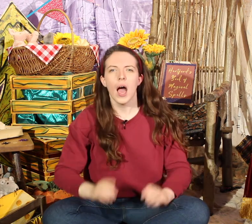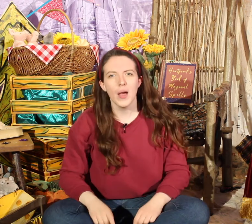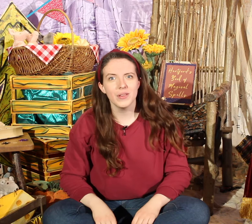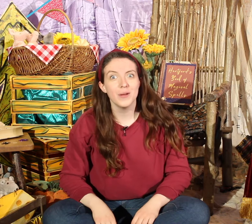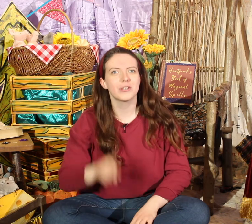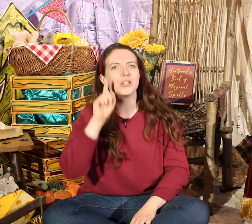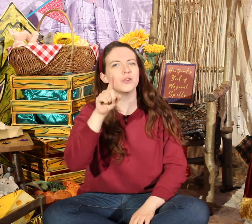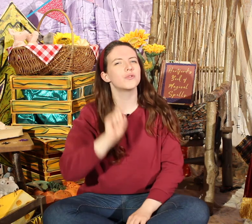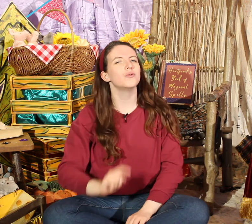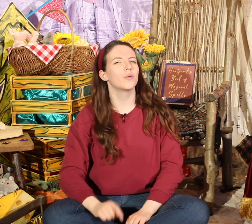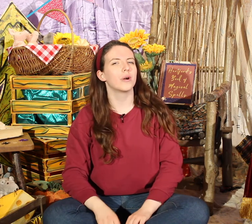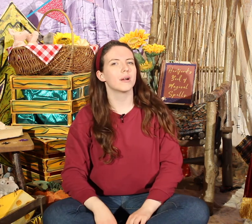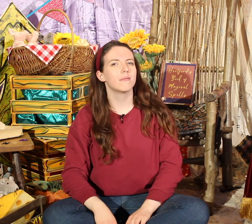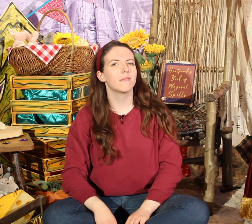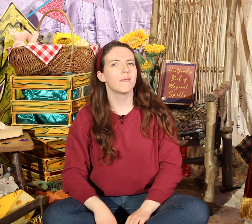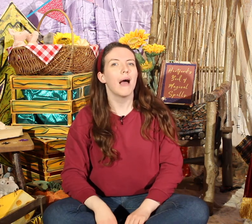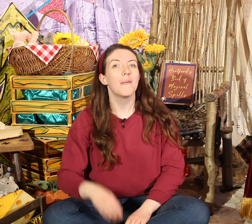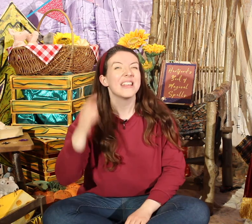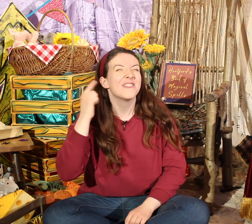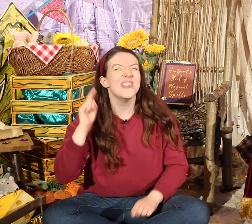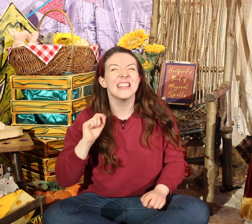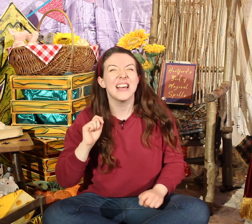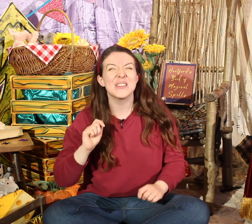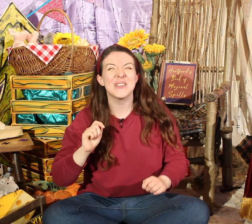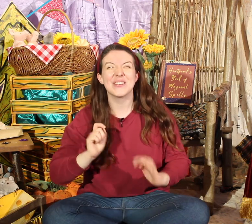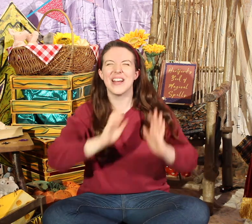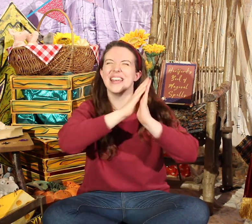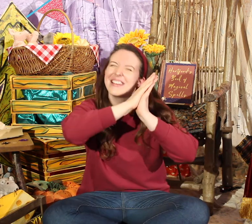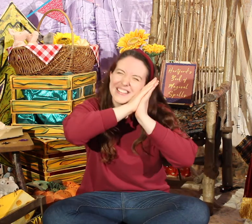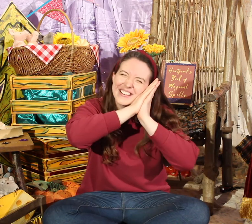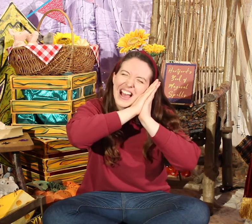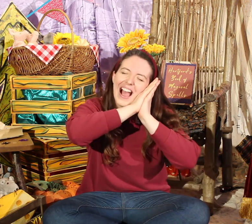How loud can you snore? I want to hear really loud snoring. Ready?